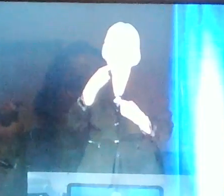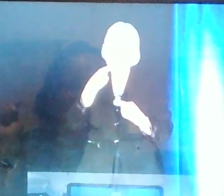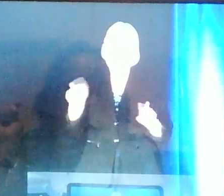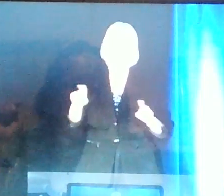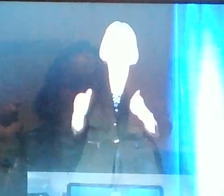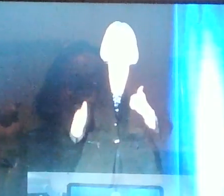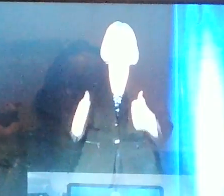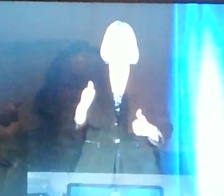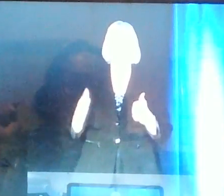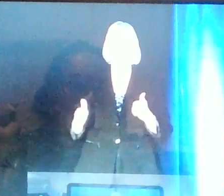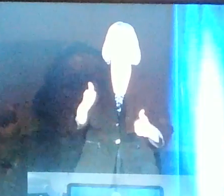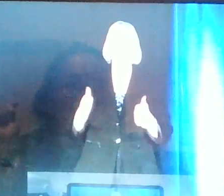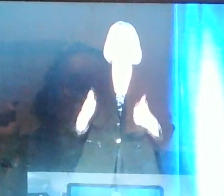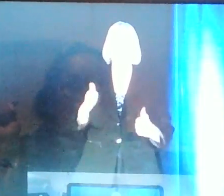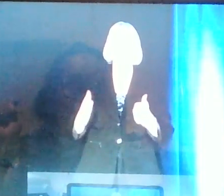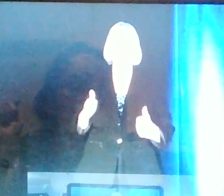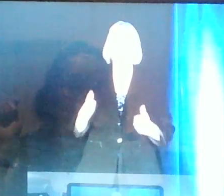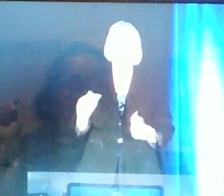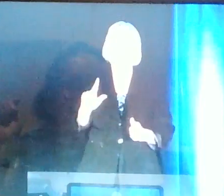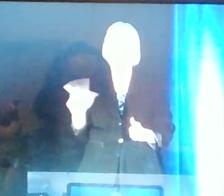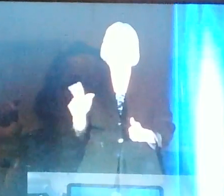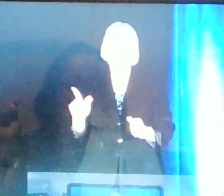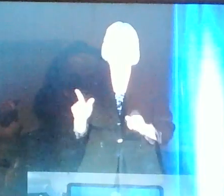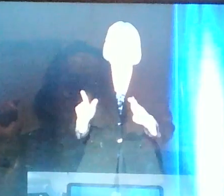one. And the pitcher has to tell